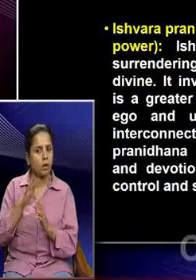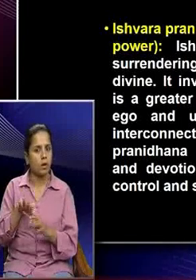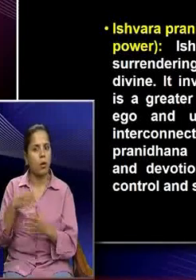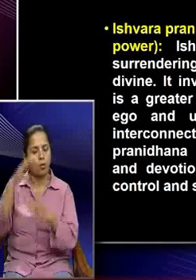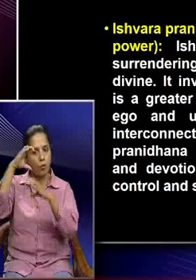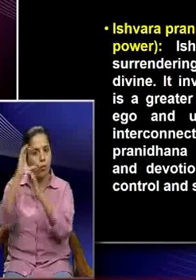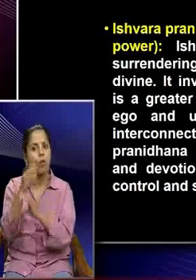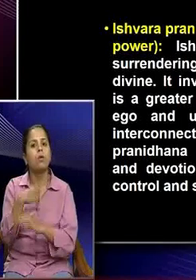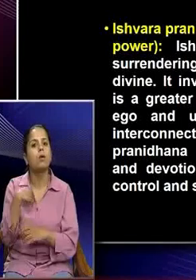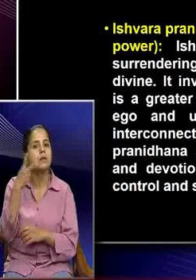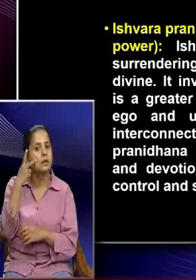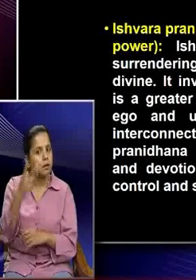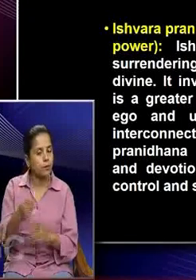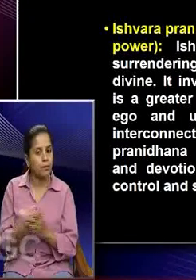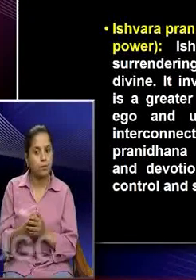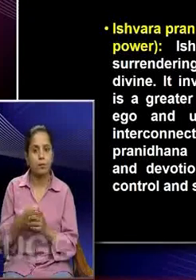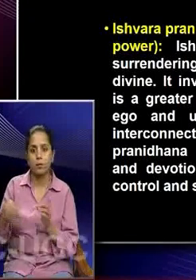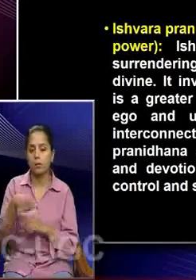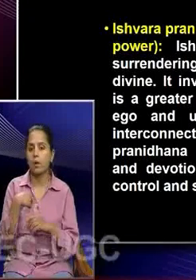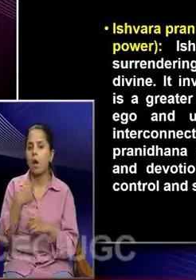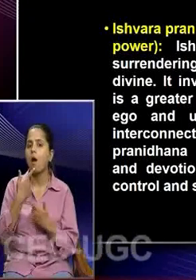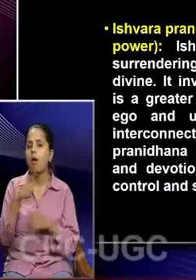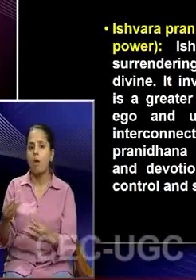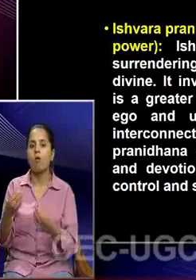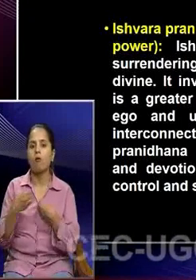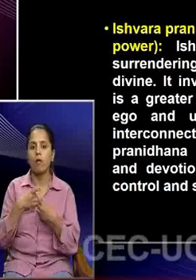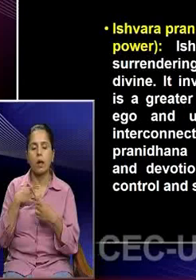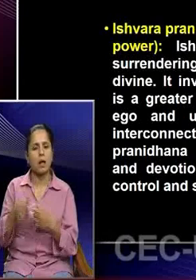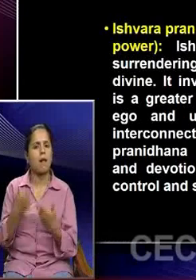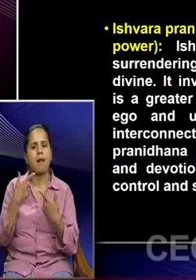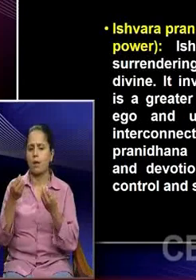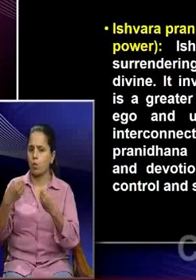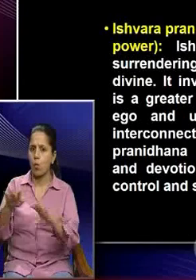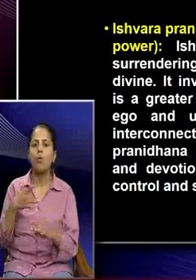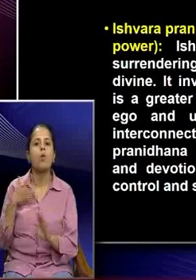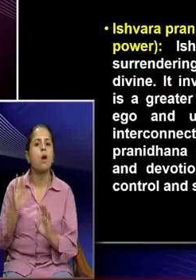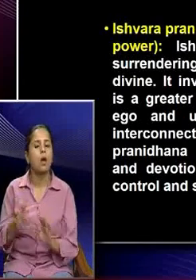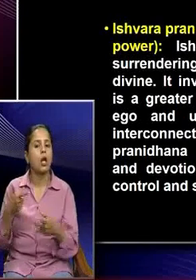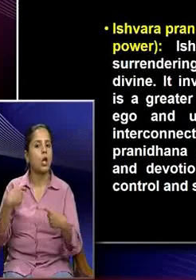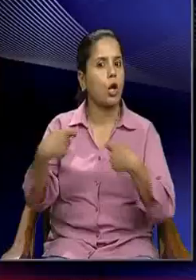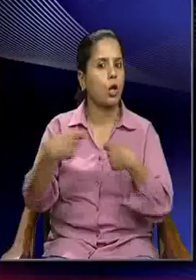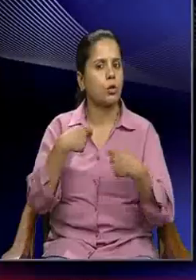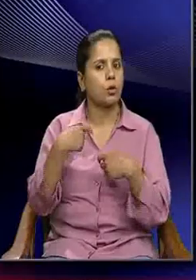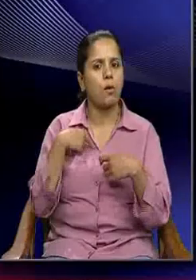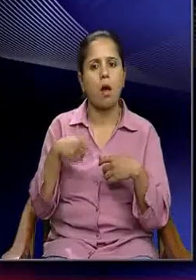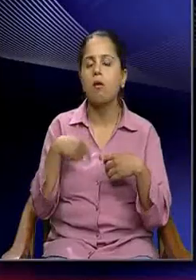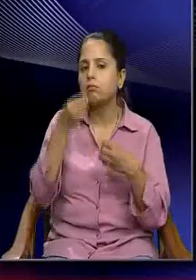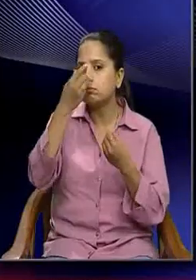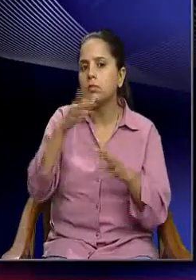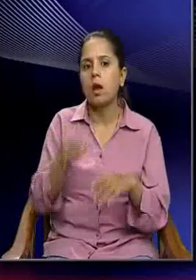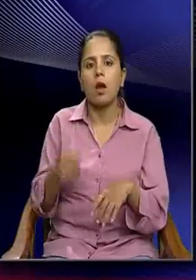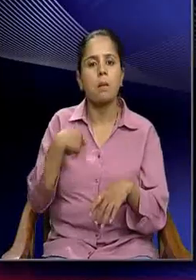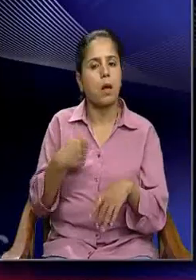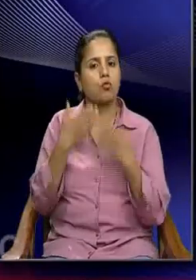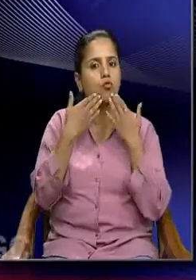devotion, allowing us to let go of control and surrender to